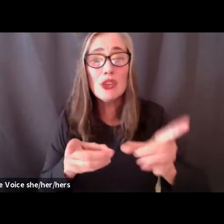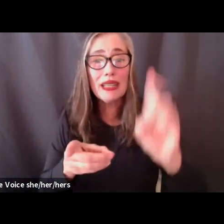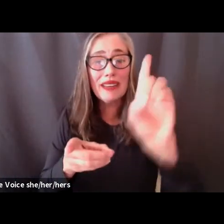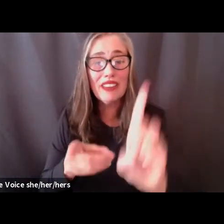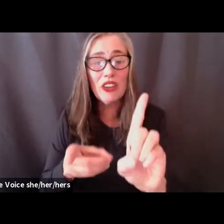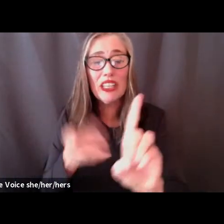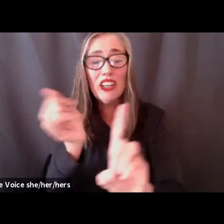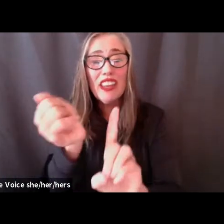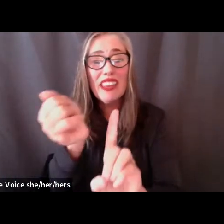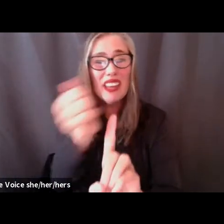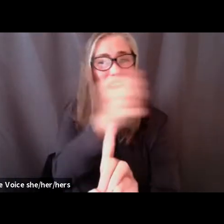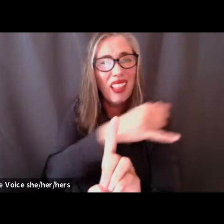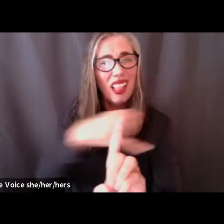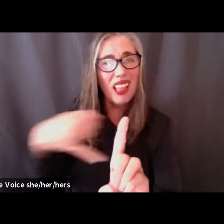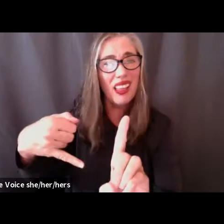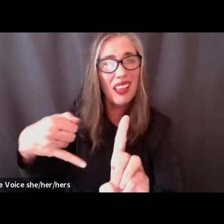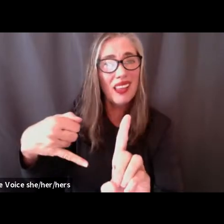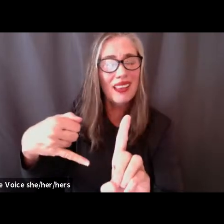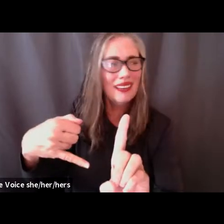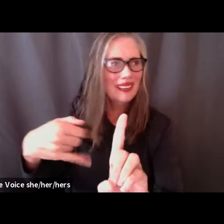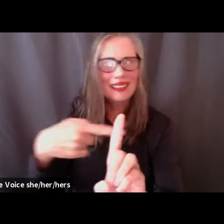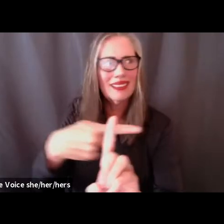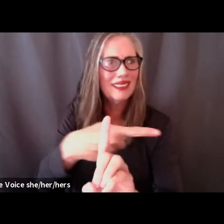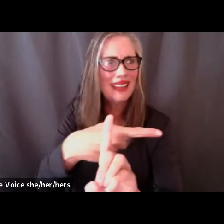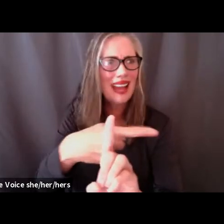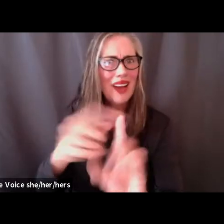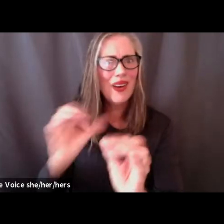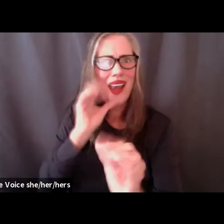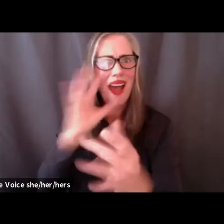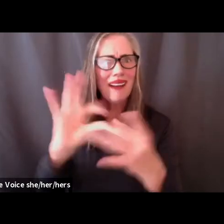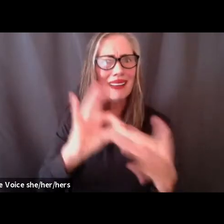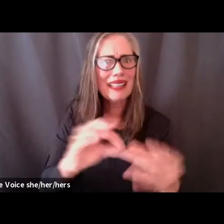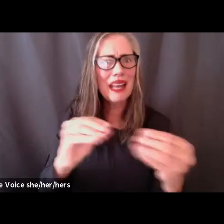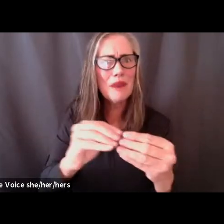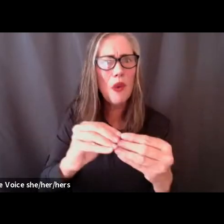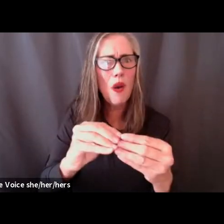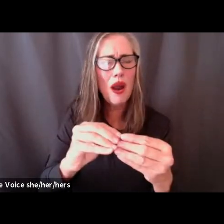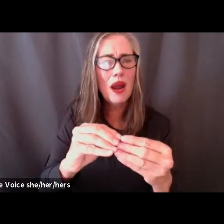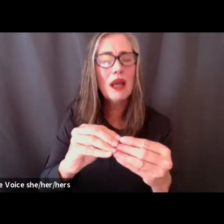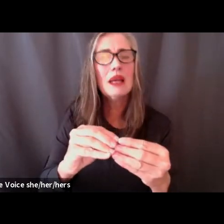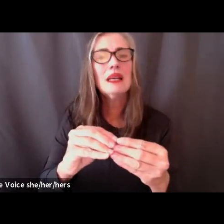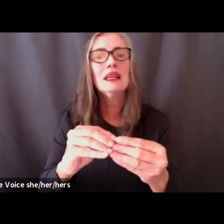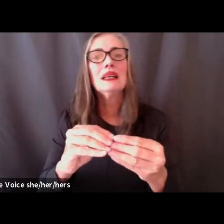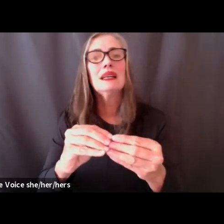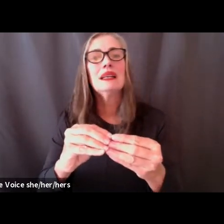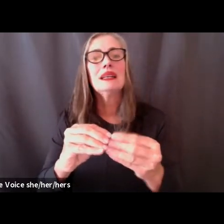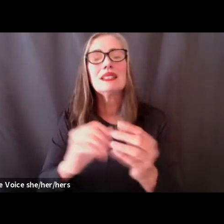confusing, and I want to spend a ton of time on it, and the staff will be